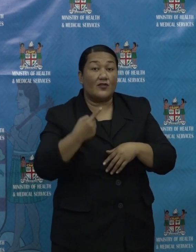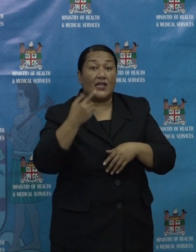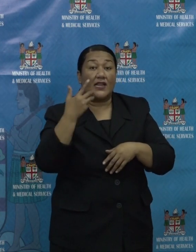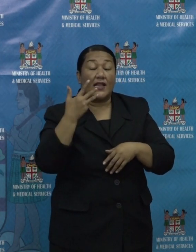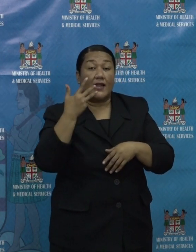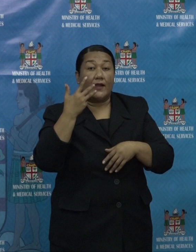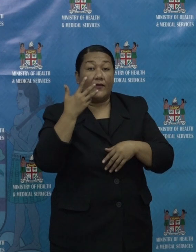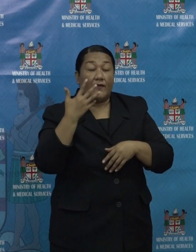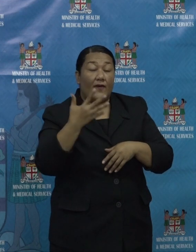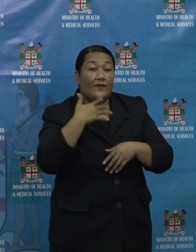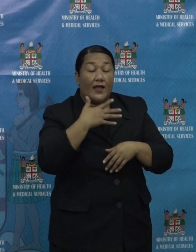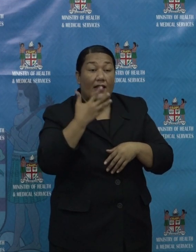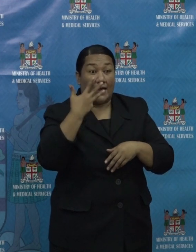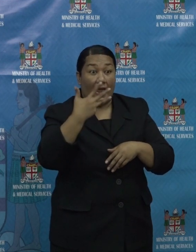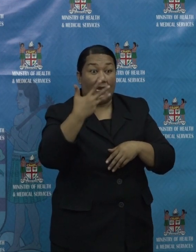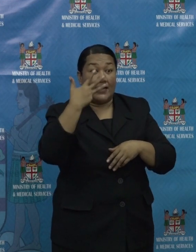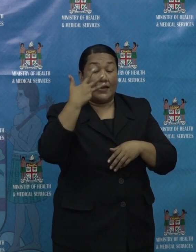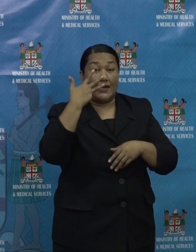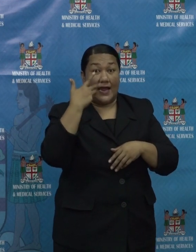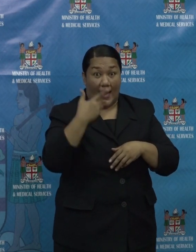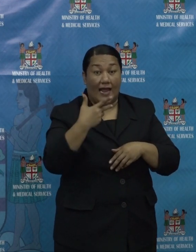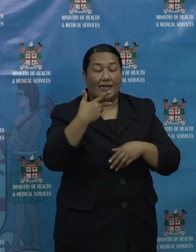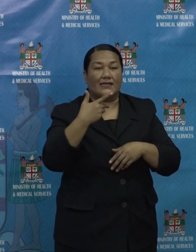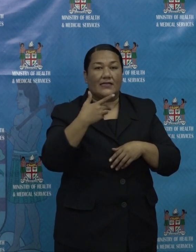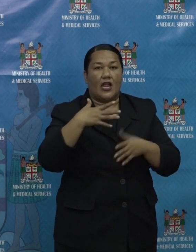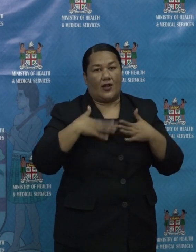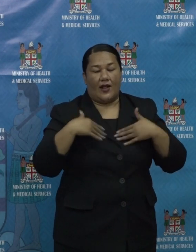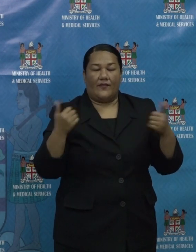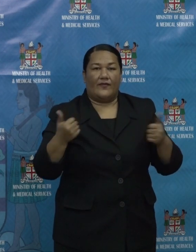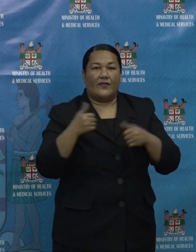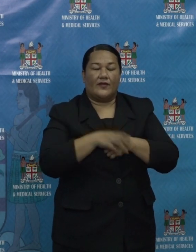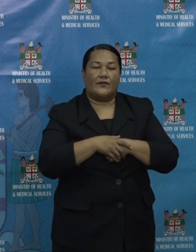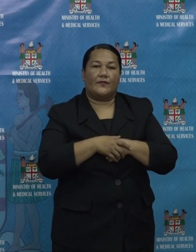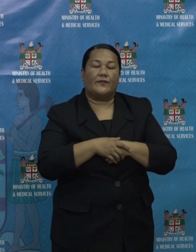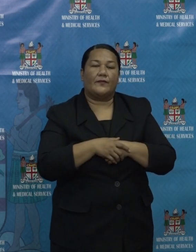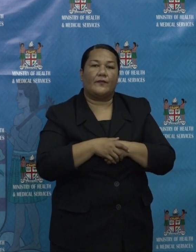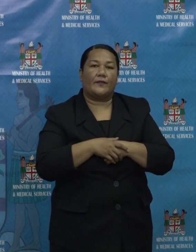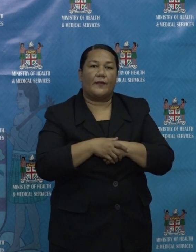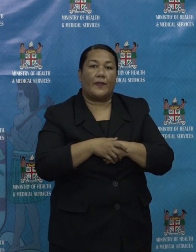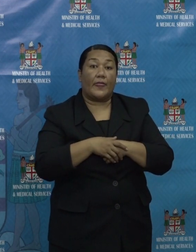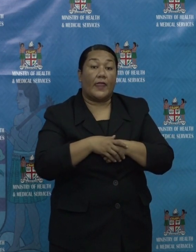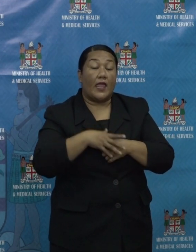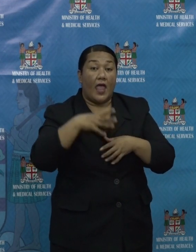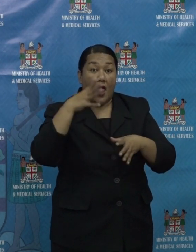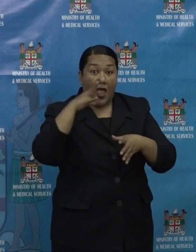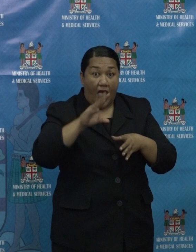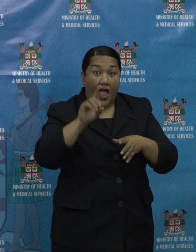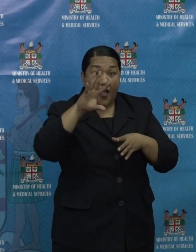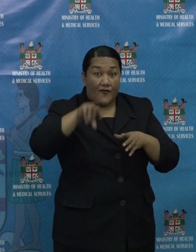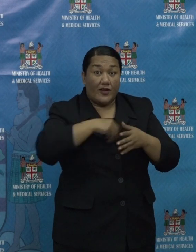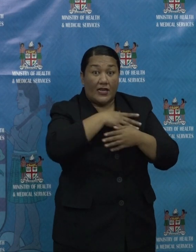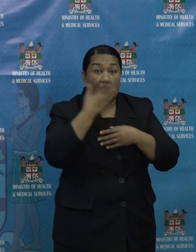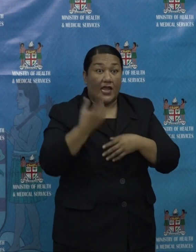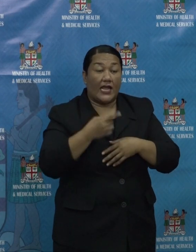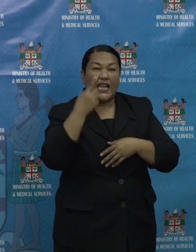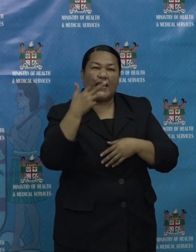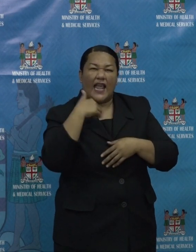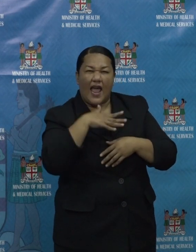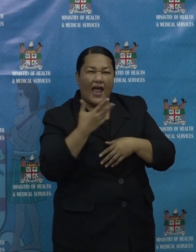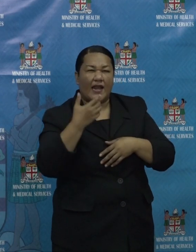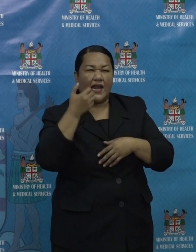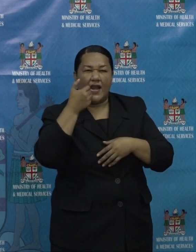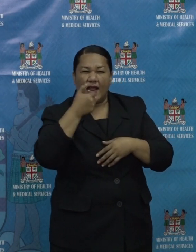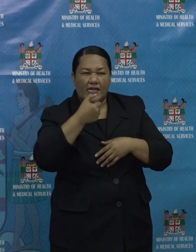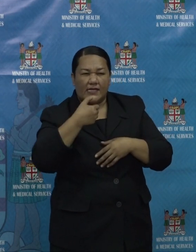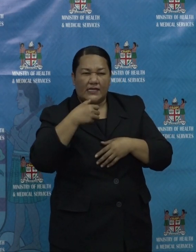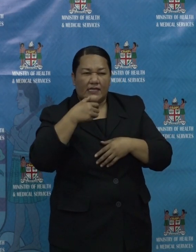5,928 recoveries. The 7-day average of new cases per day is 804 cases per day, or